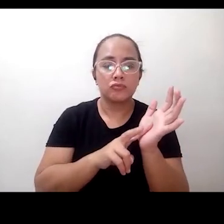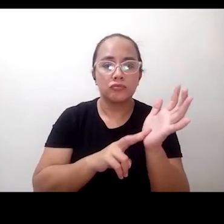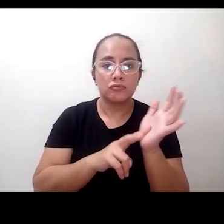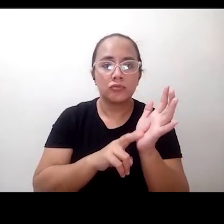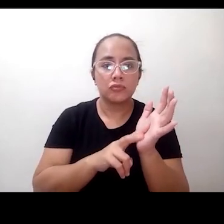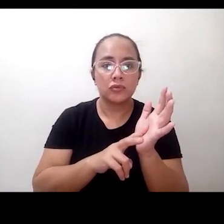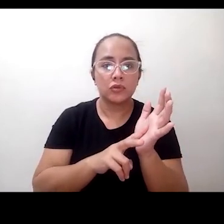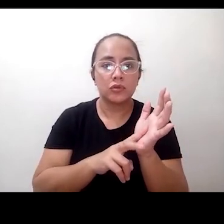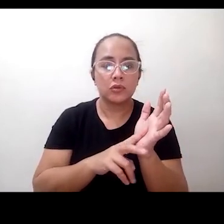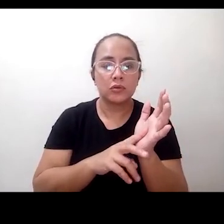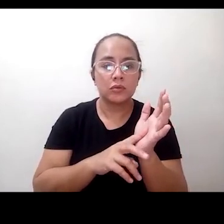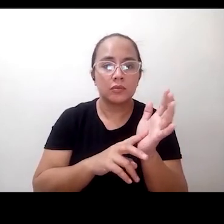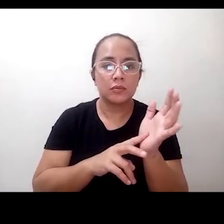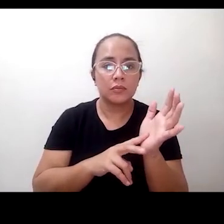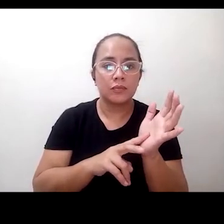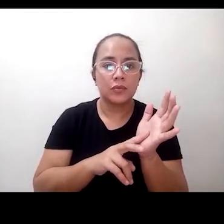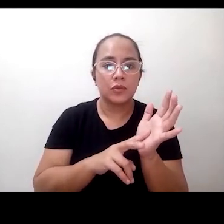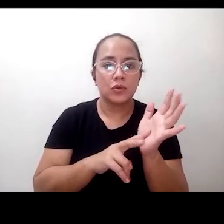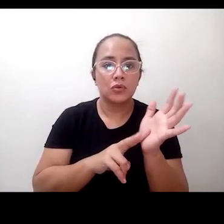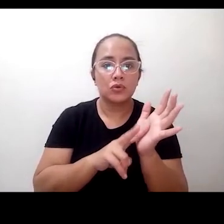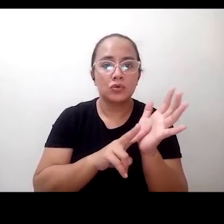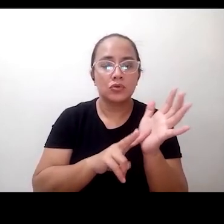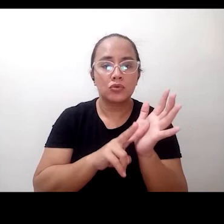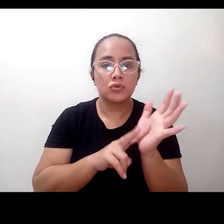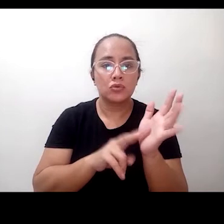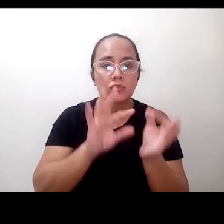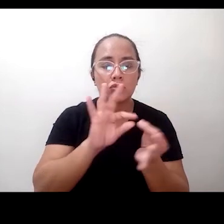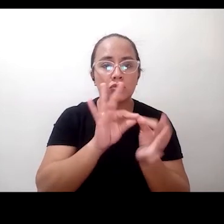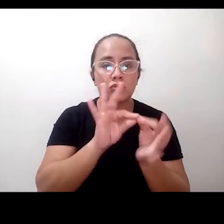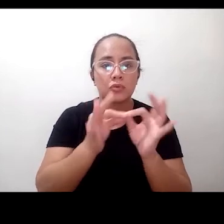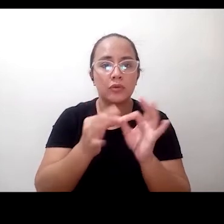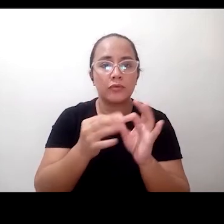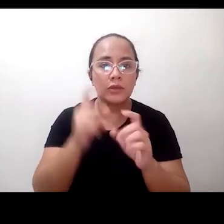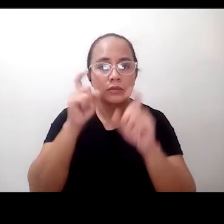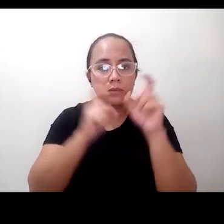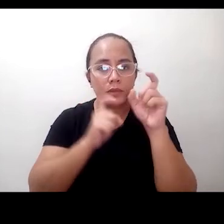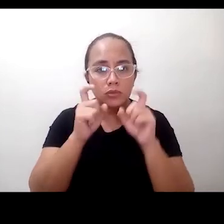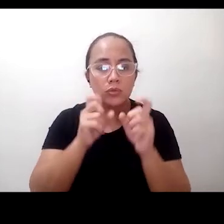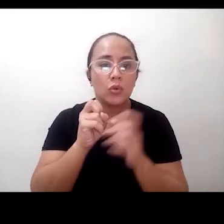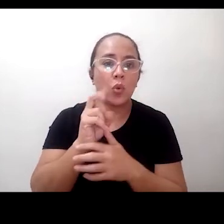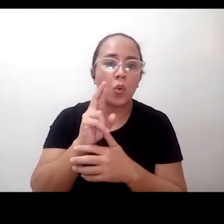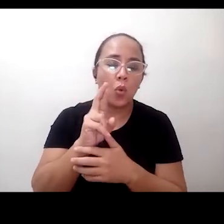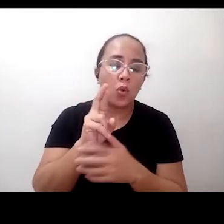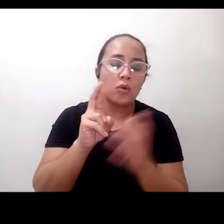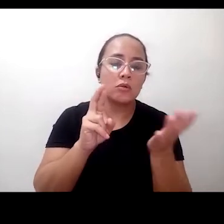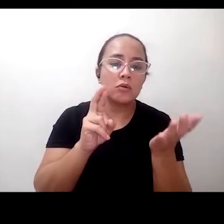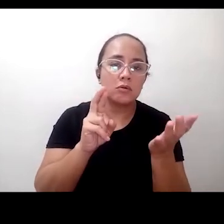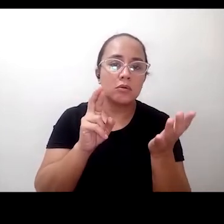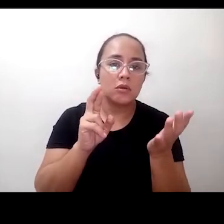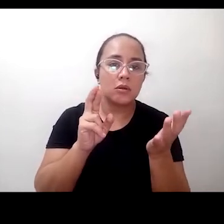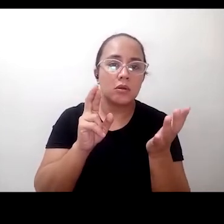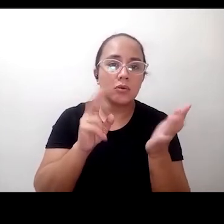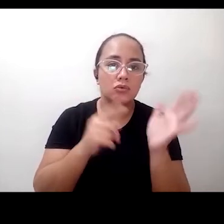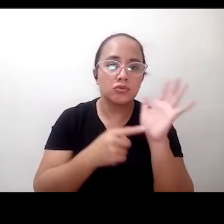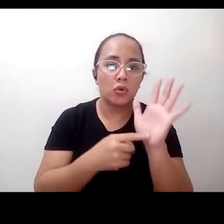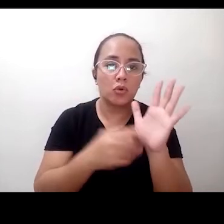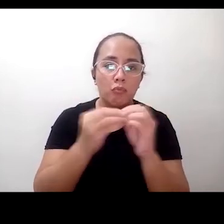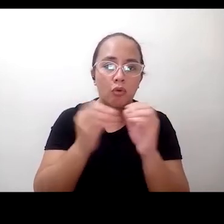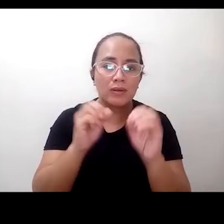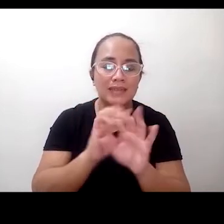sign shows a transition like facial expression or shows a more clarity